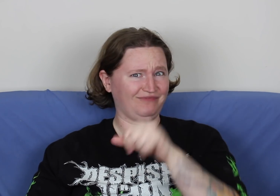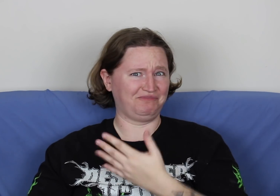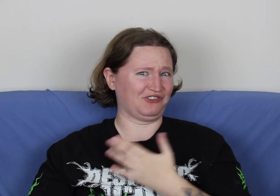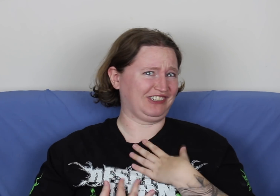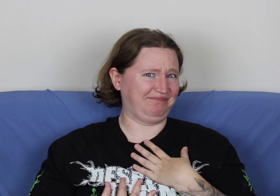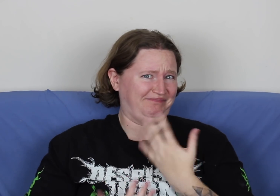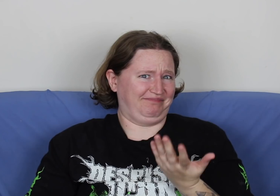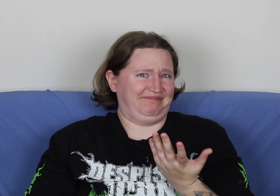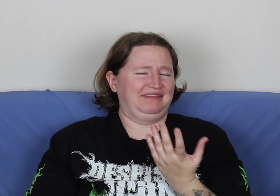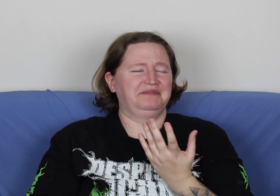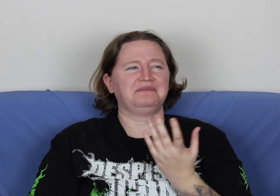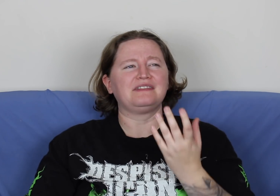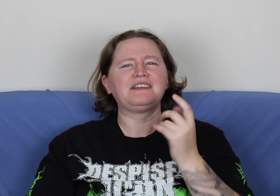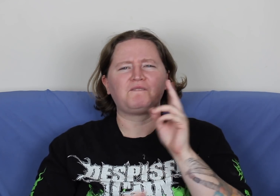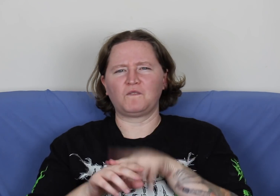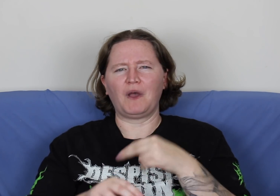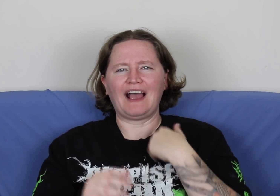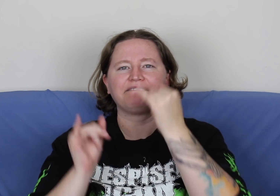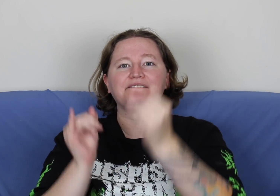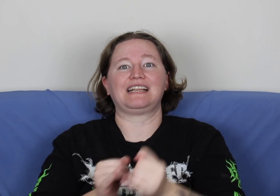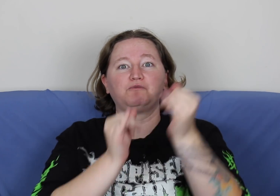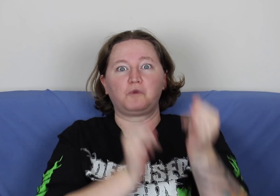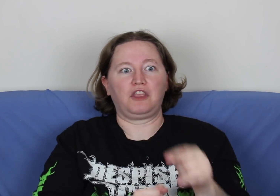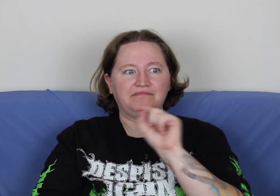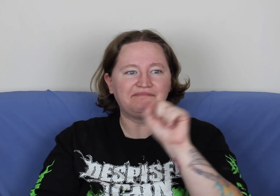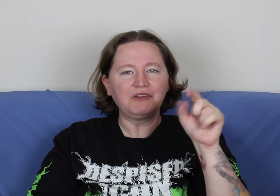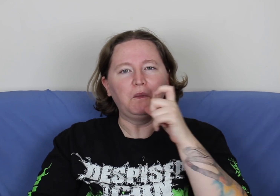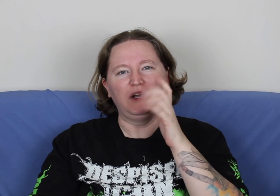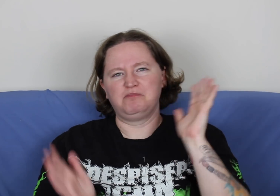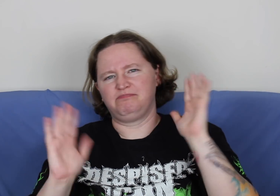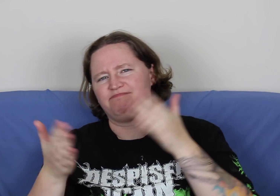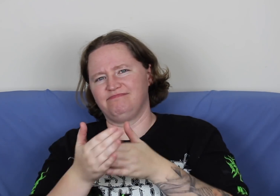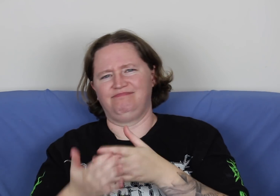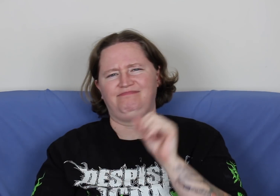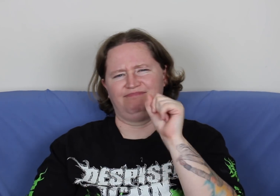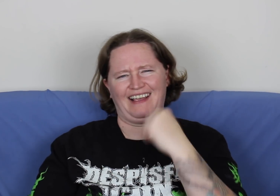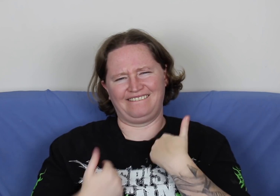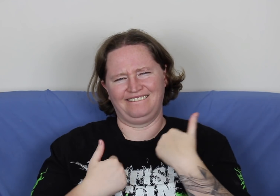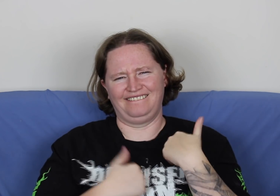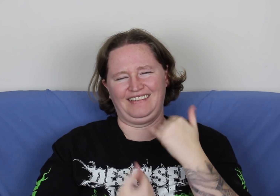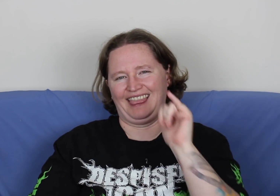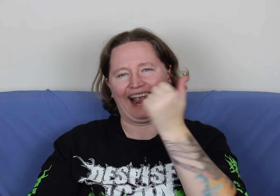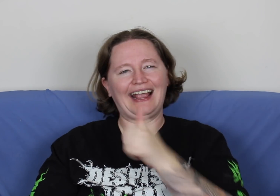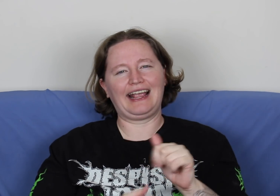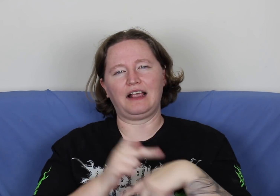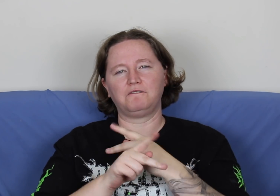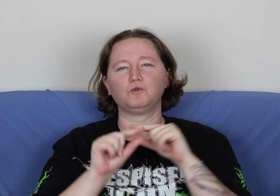music. I love music personally. I mean, of course, there are going to be individuals who are against music, and that's just like